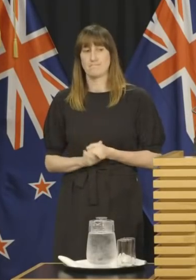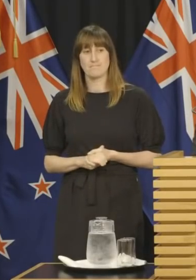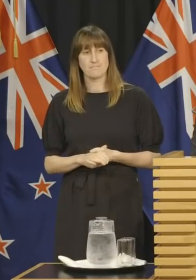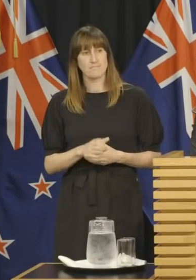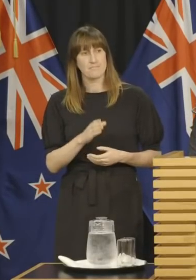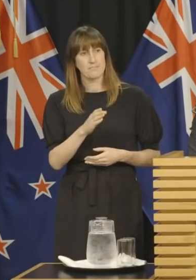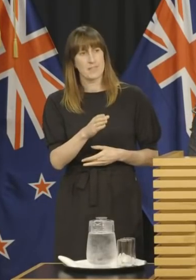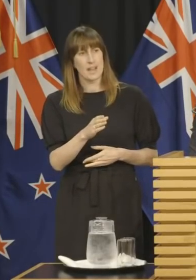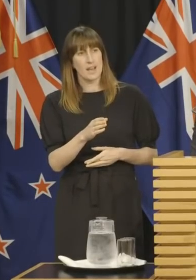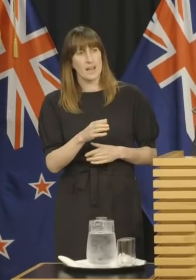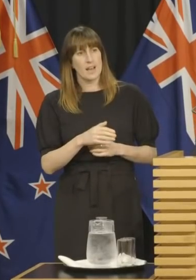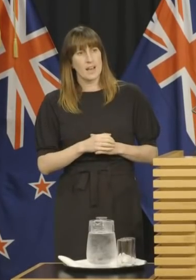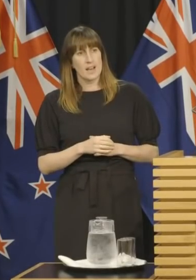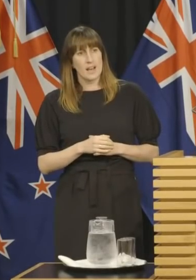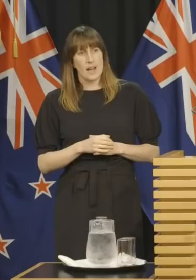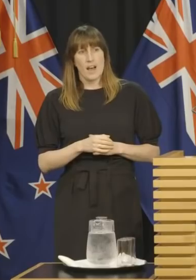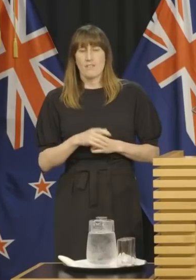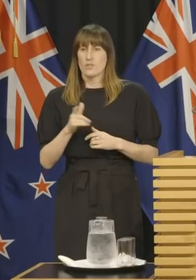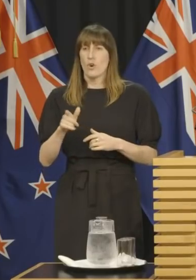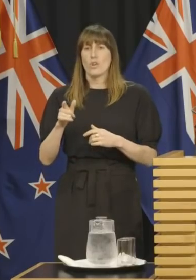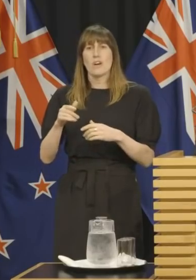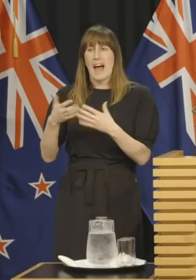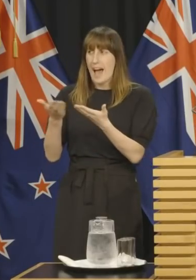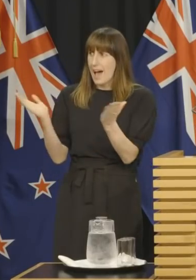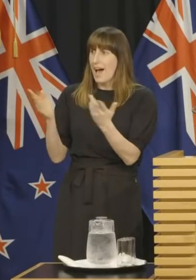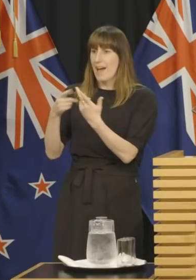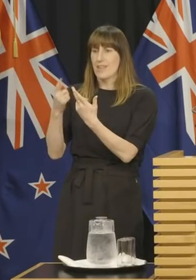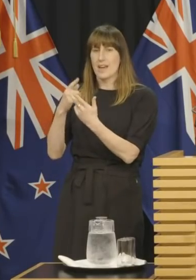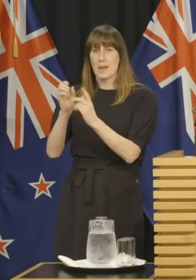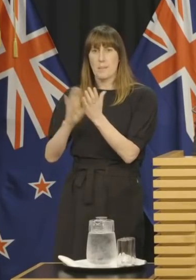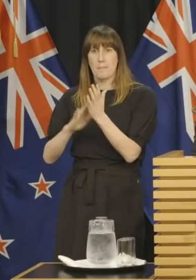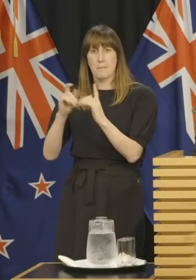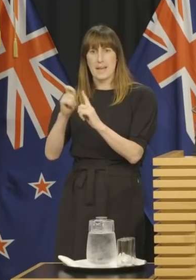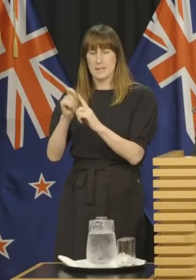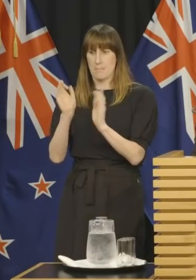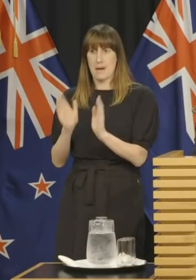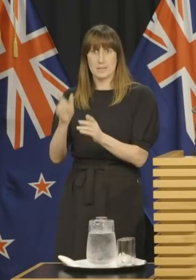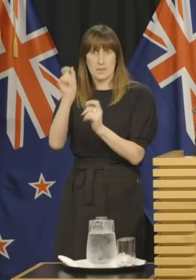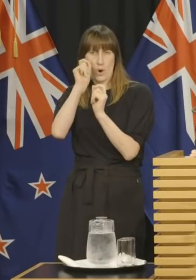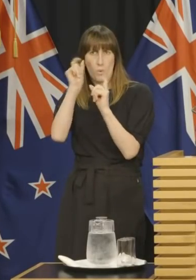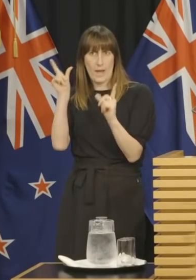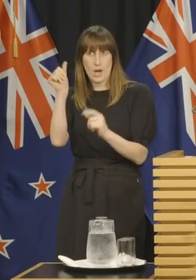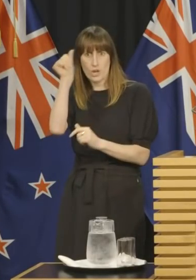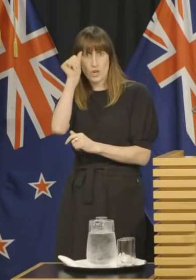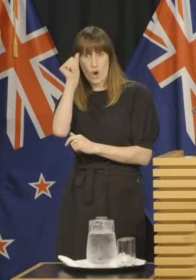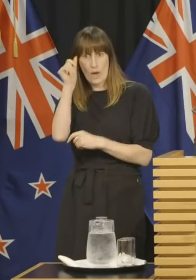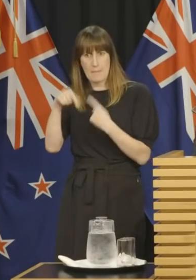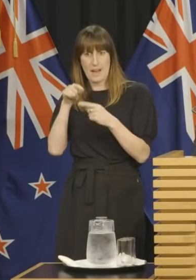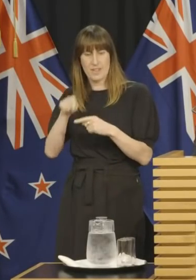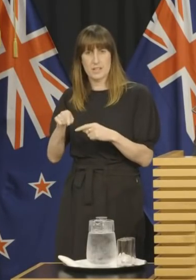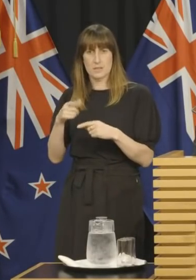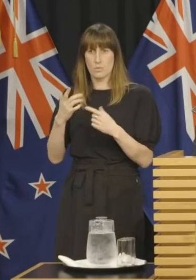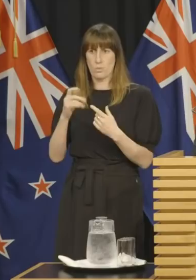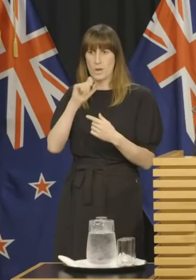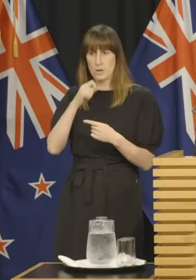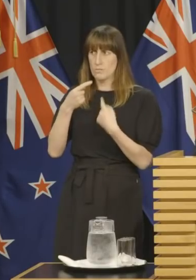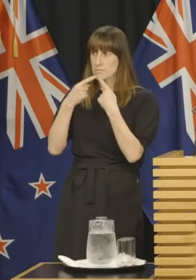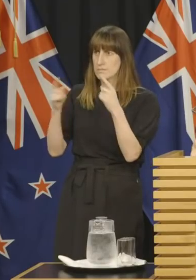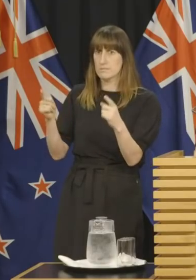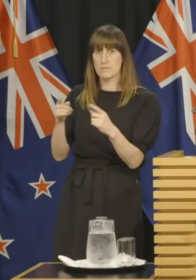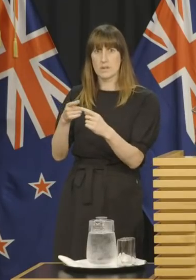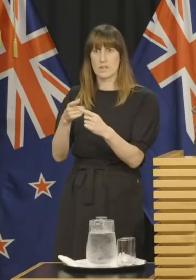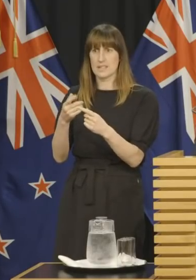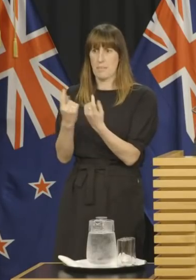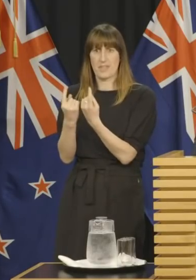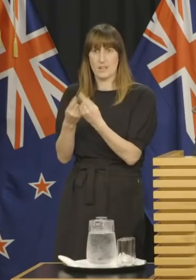Because they must have been aware of this. These issues are constantly a reminder to everyone about the need to